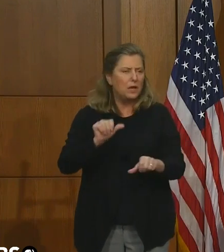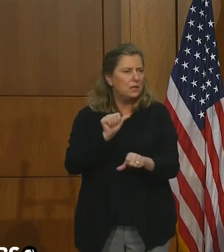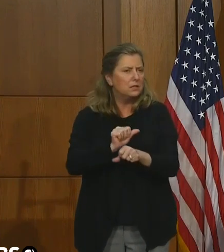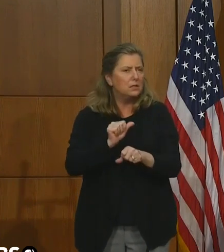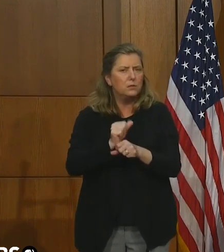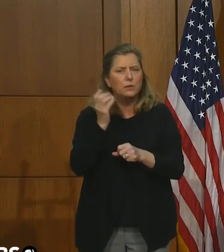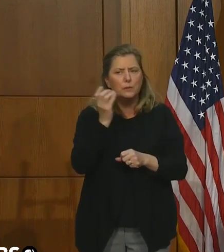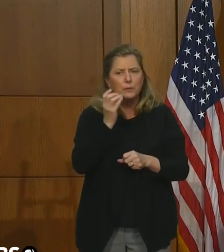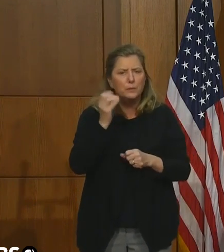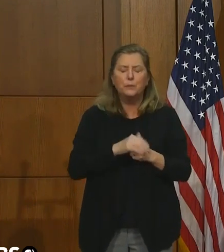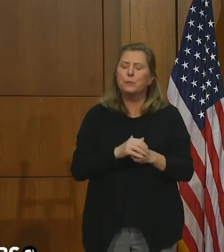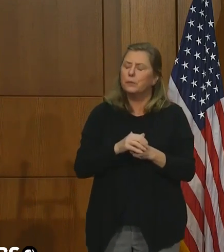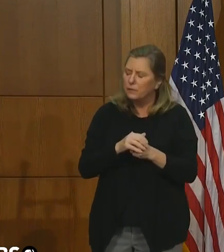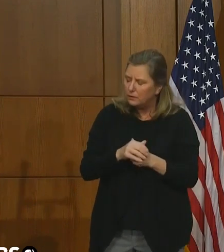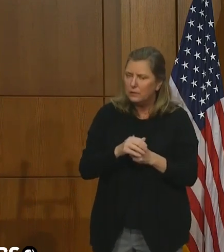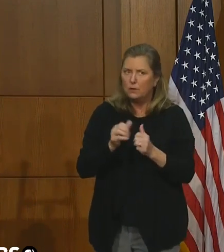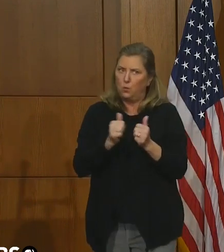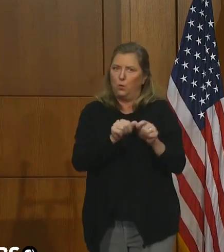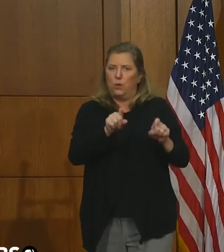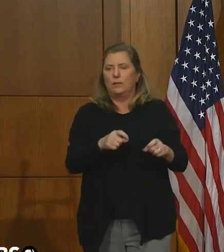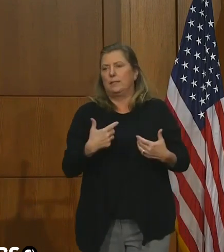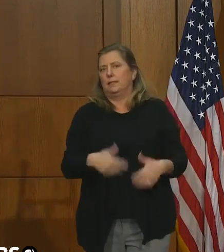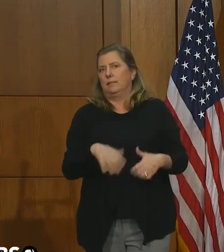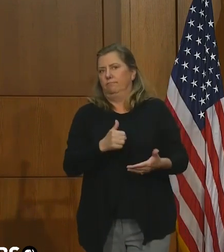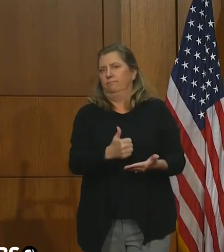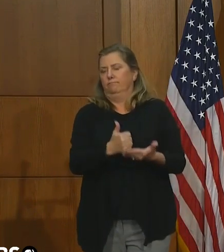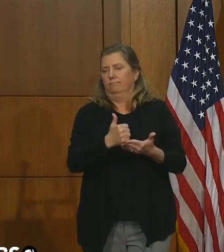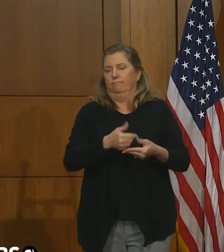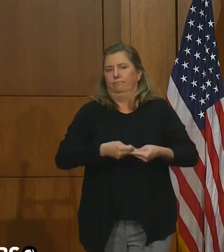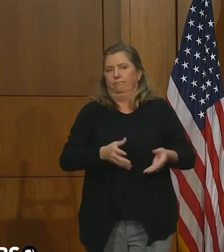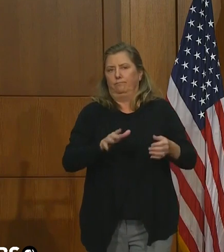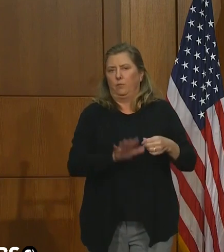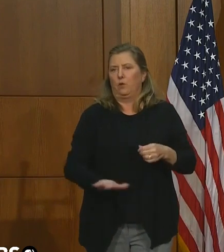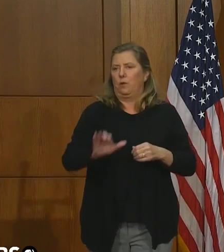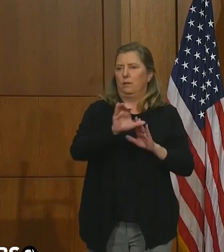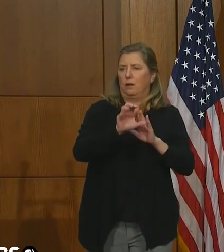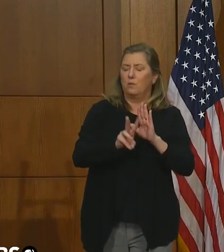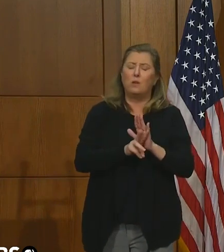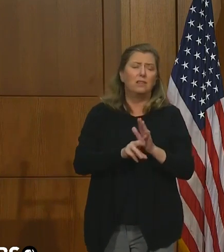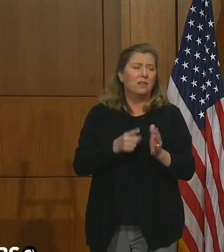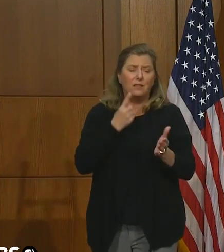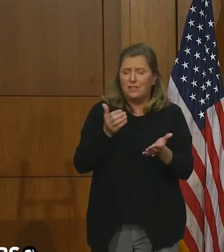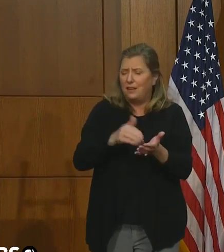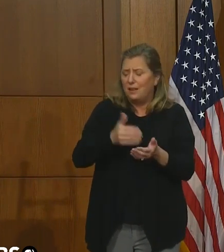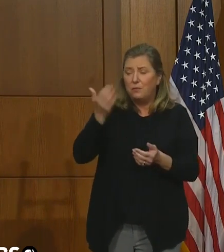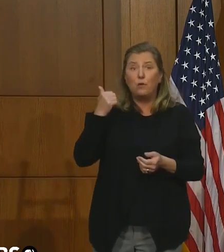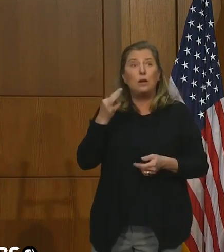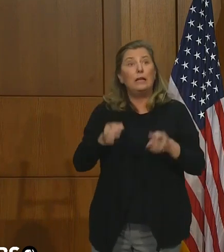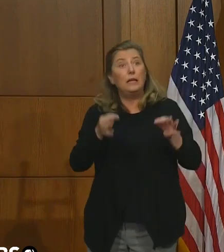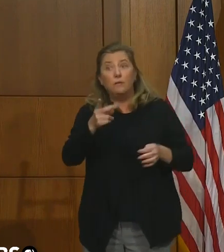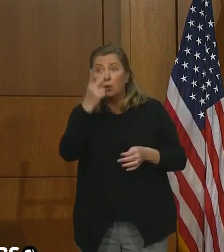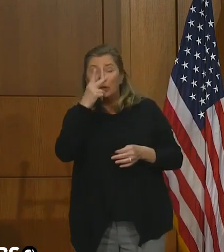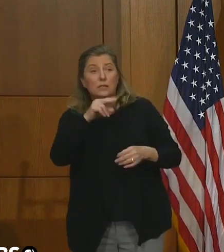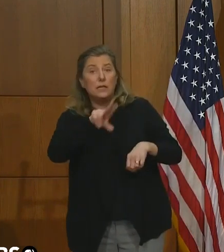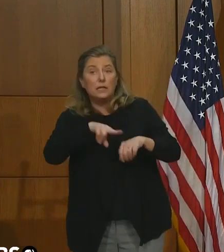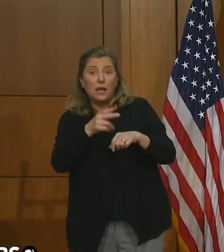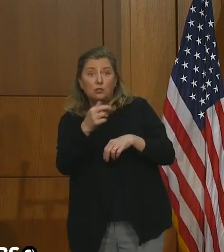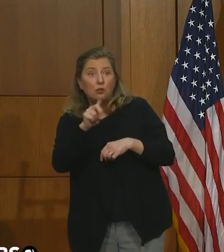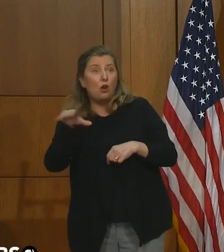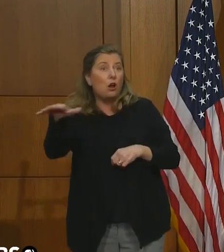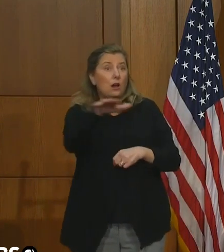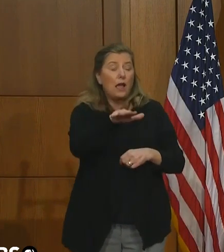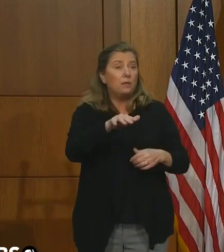work, especially with the testing that they're carrying on throughout our Commonwealth. As I've said before, if you see them at these testing